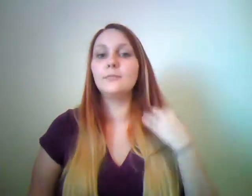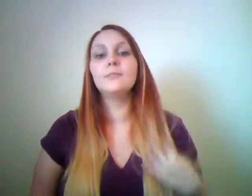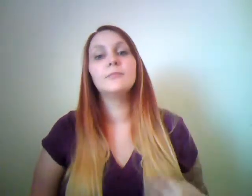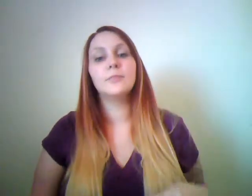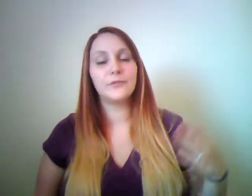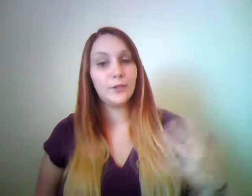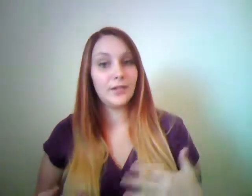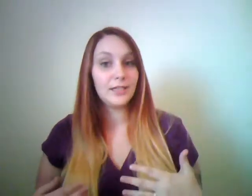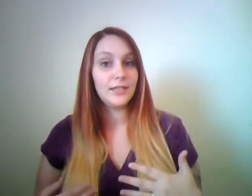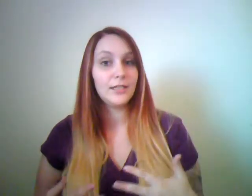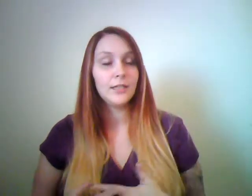but if you have any,